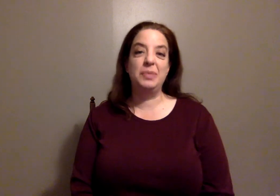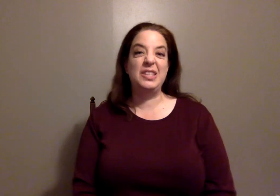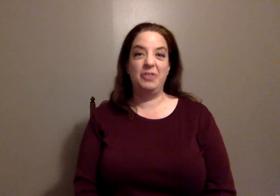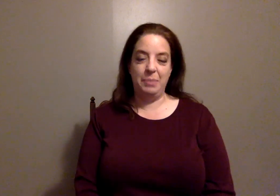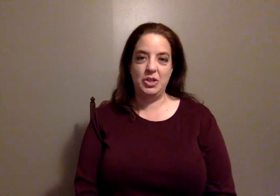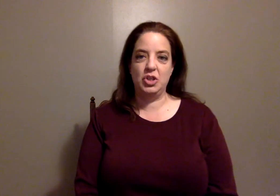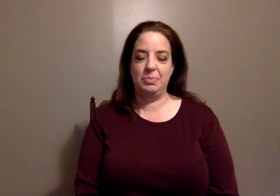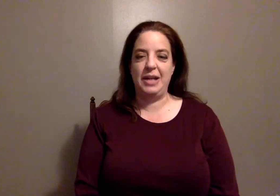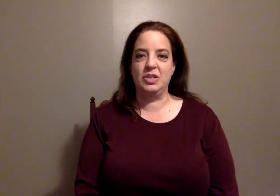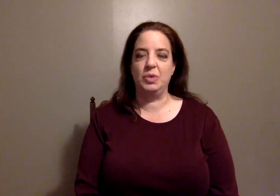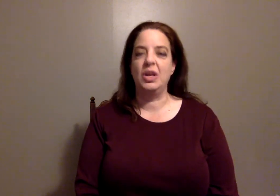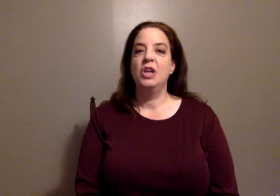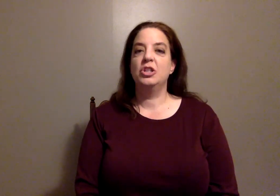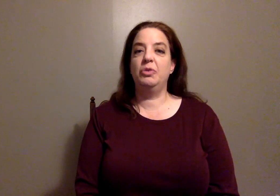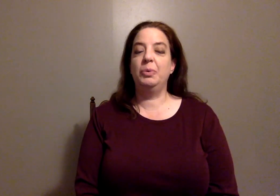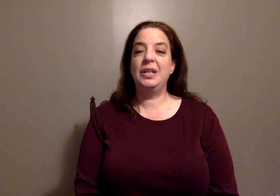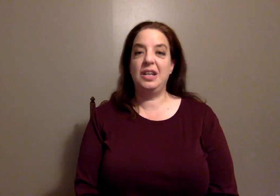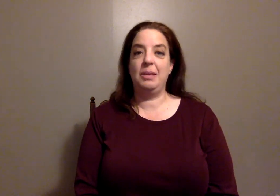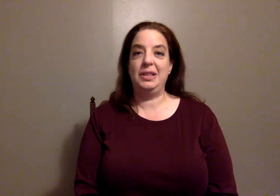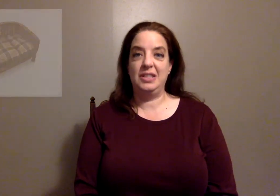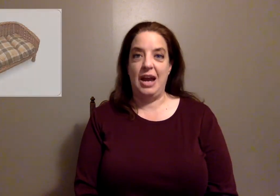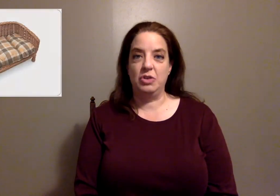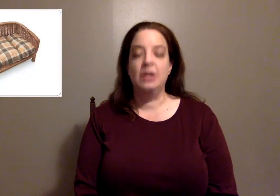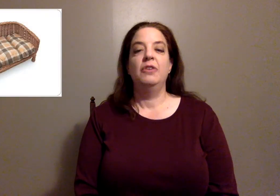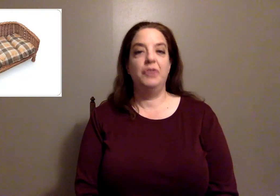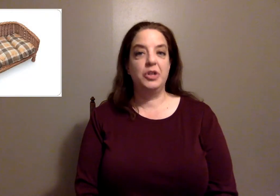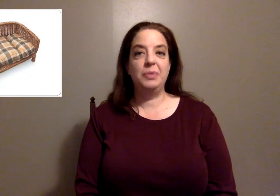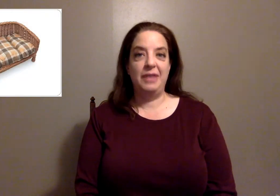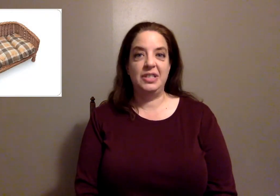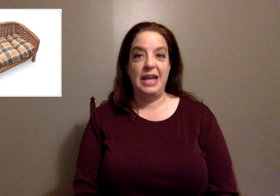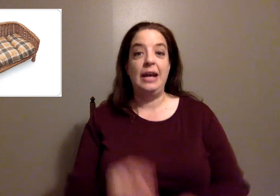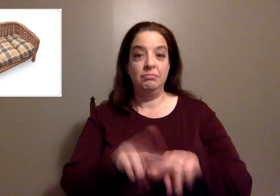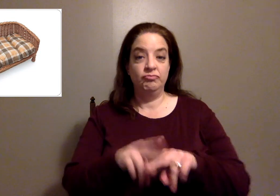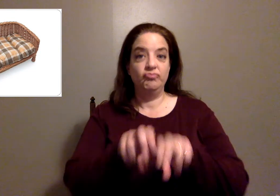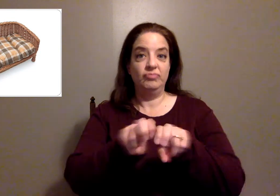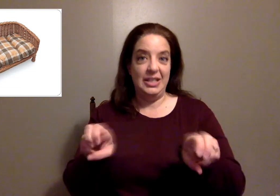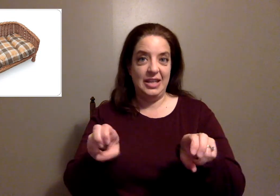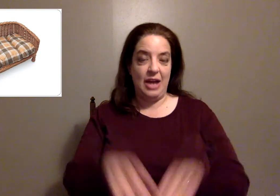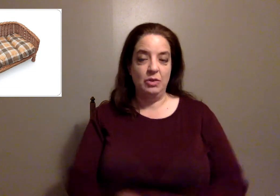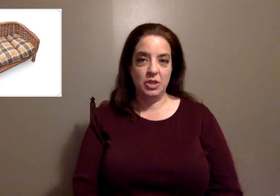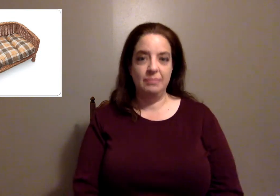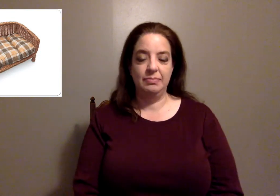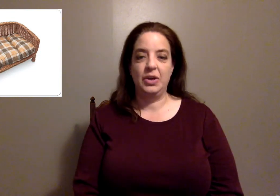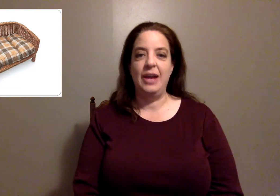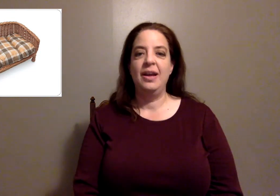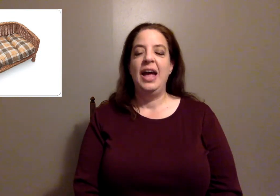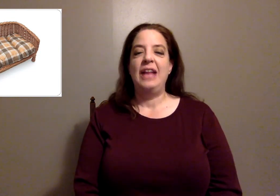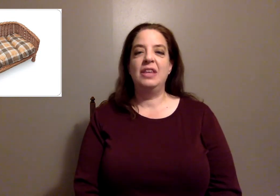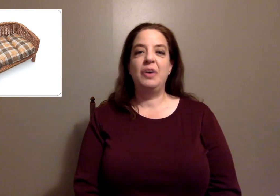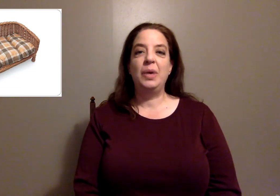specific pictures to practice with. So if we wanted to talk about this couch, first we have to say it's a couch, okay? And then if I wanted to